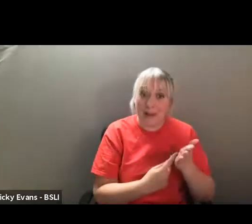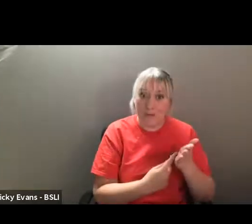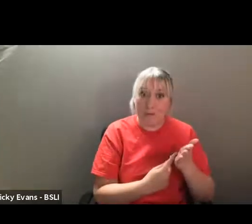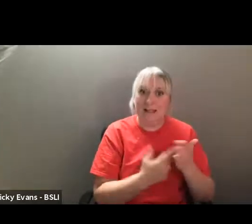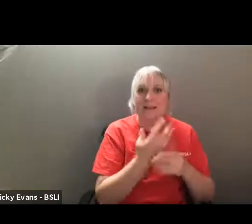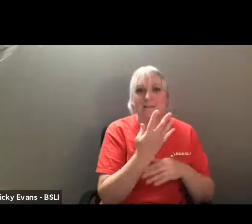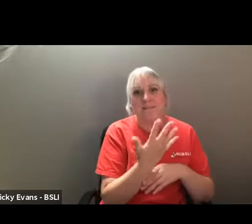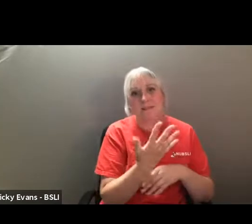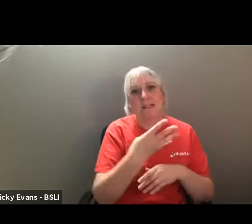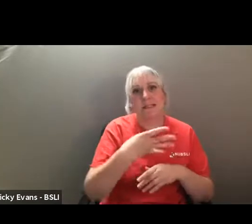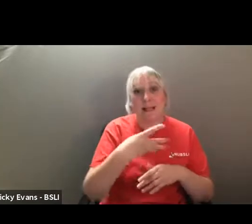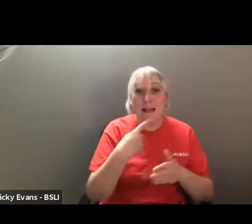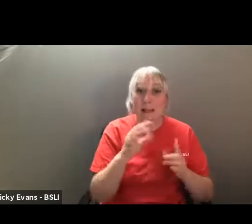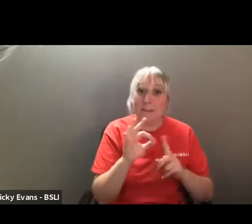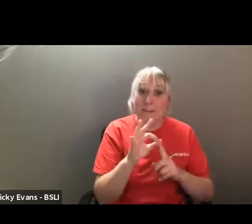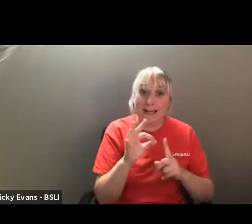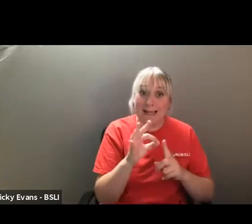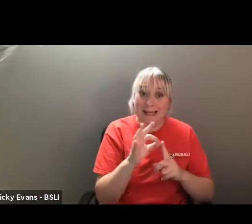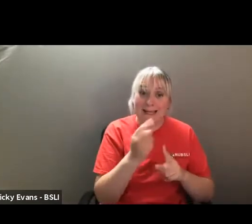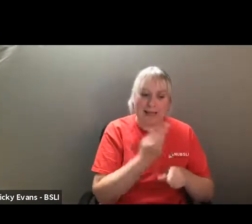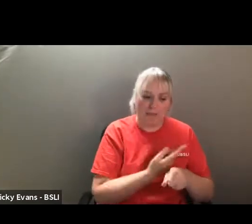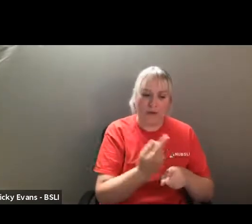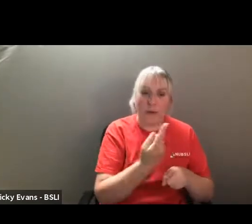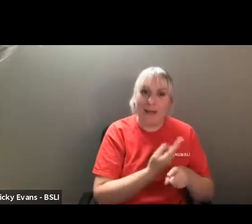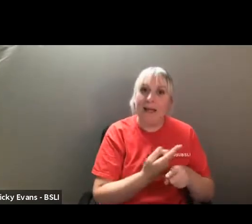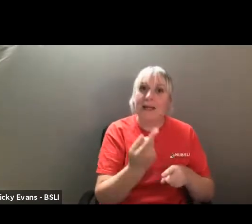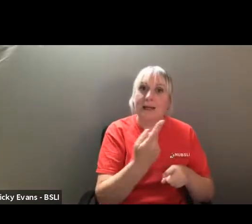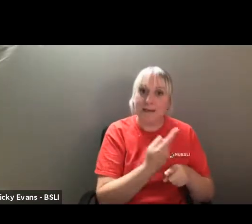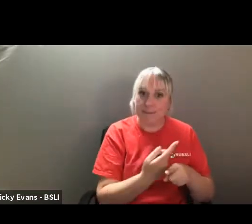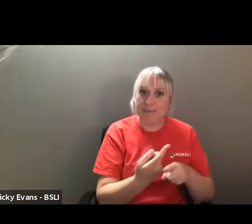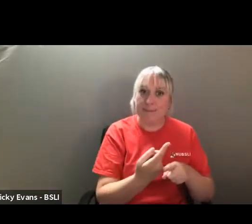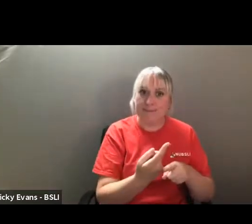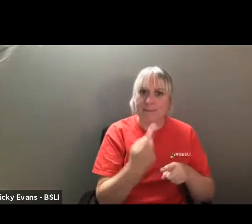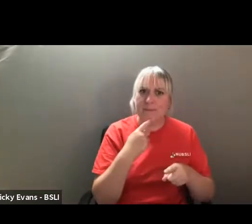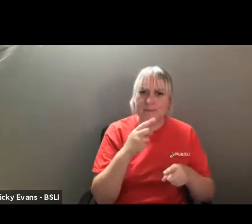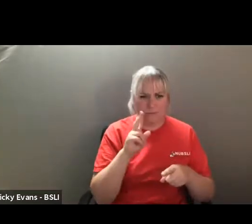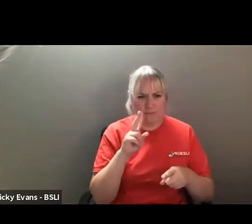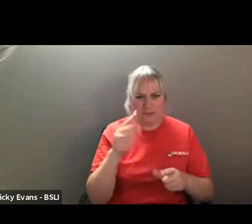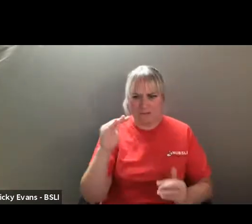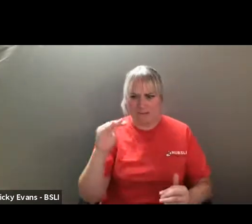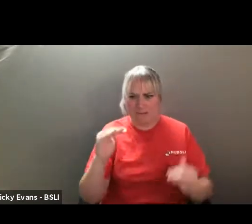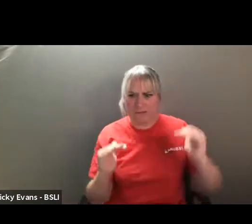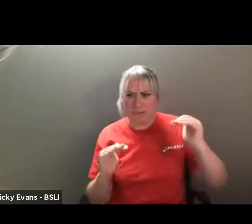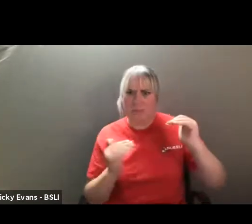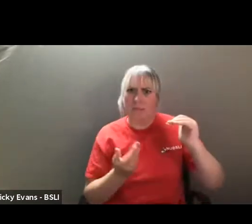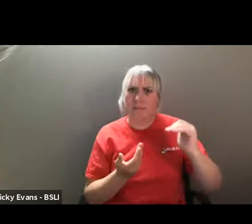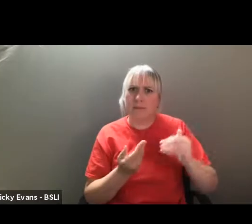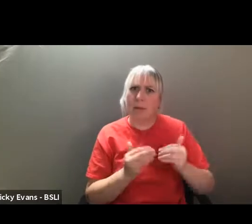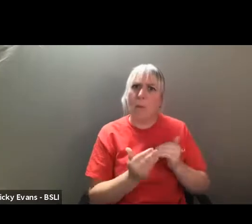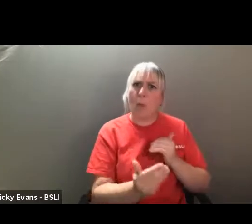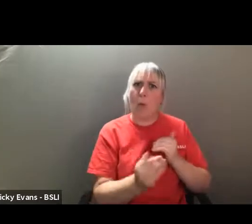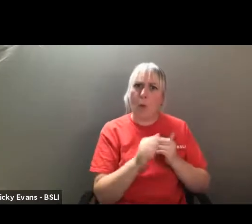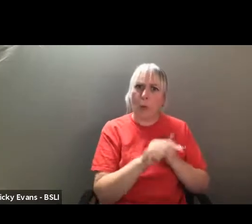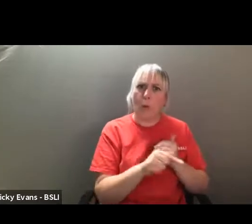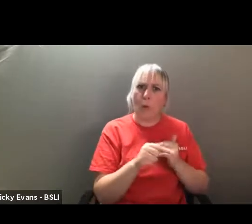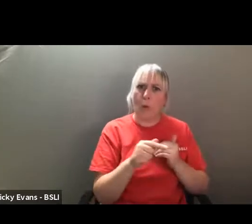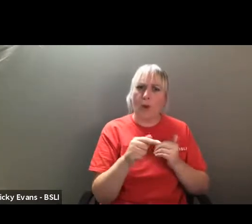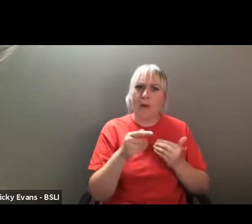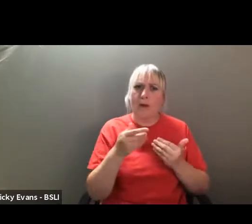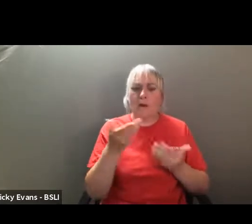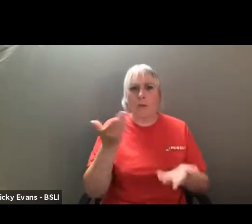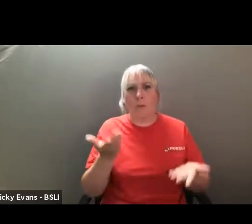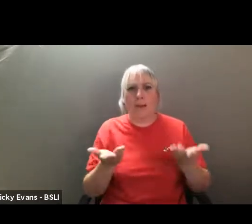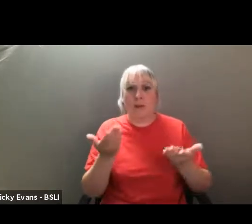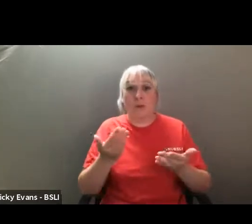£213.59p a week, which is considerably more than the current level of benefits. And it's